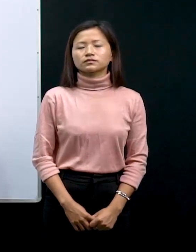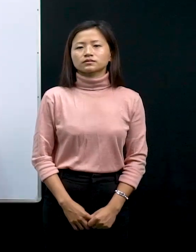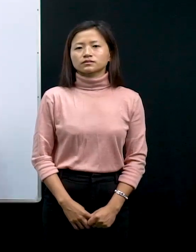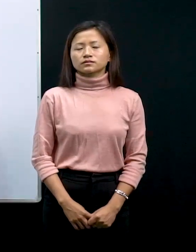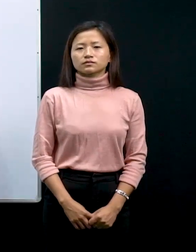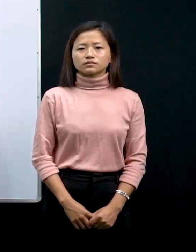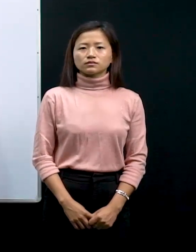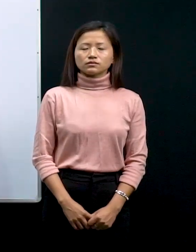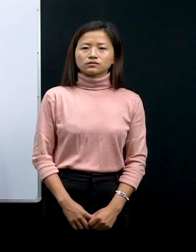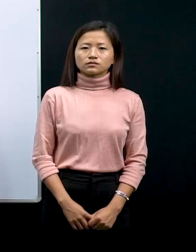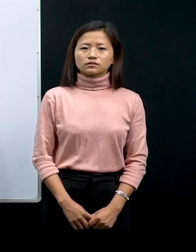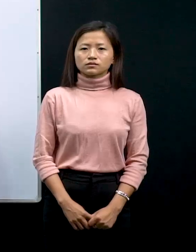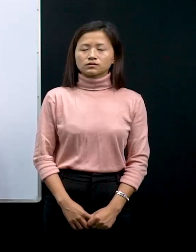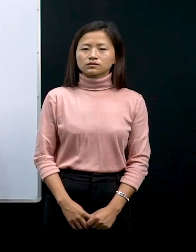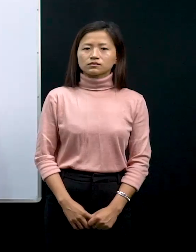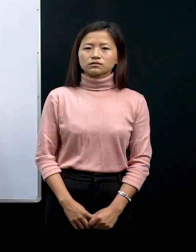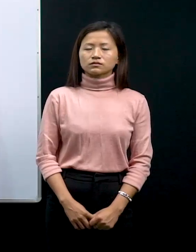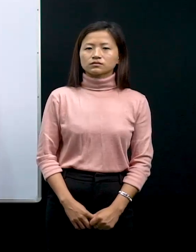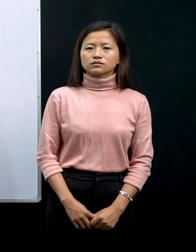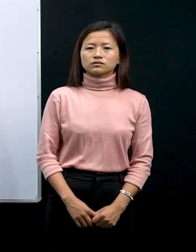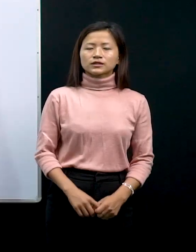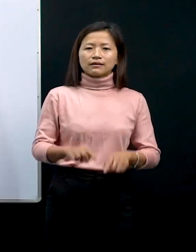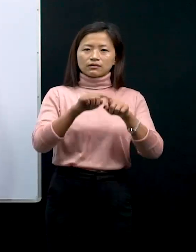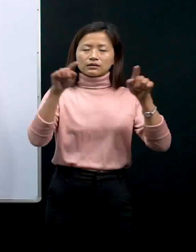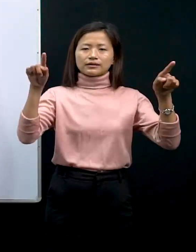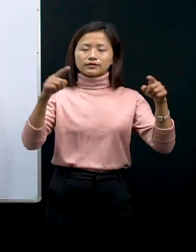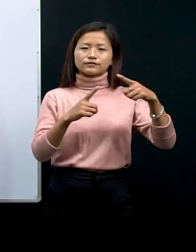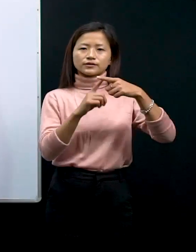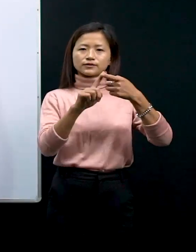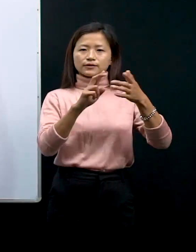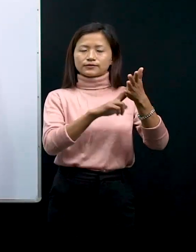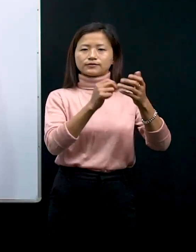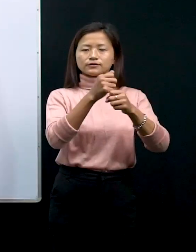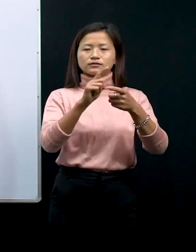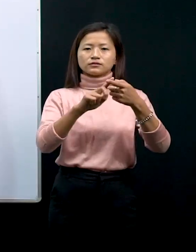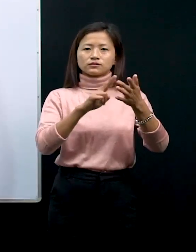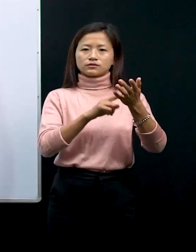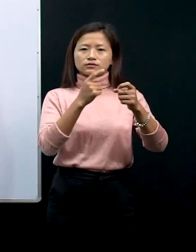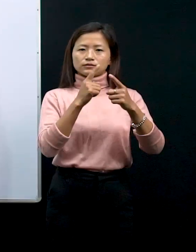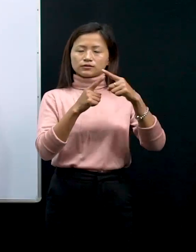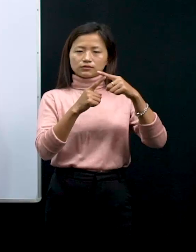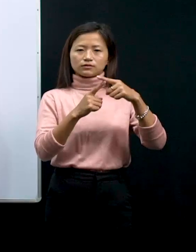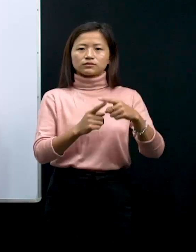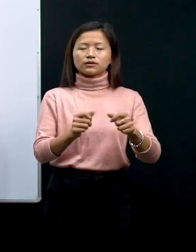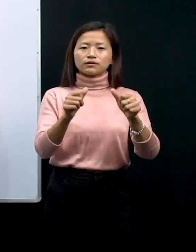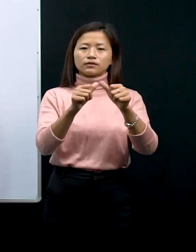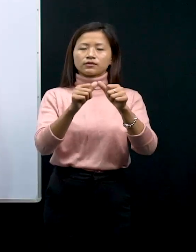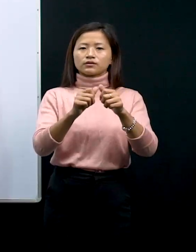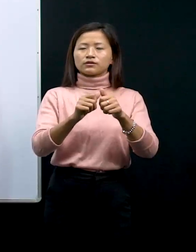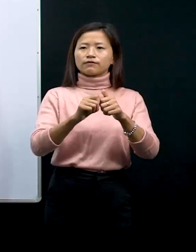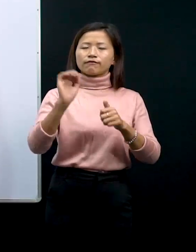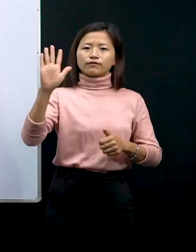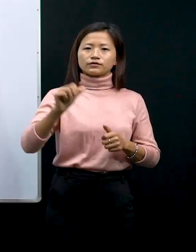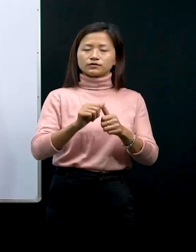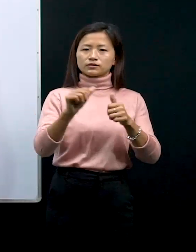10.2 question number 6 tells the length of a tangent from a point A at a distance 5